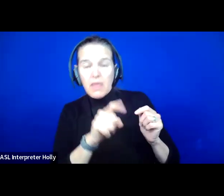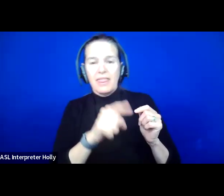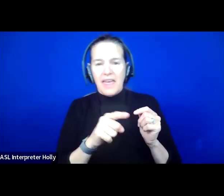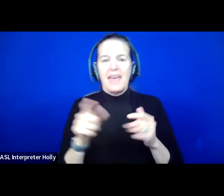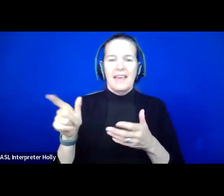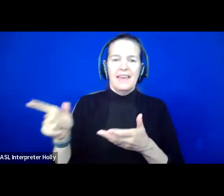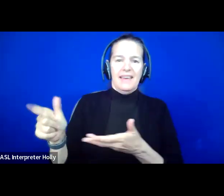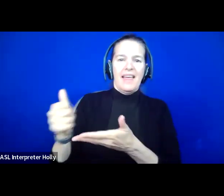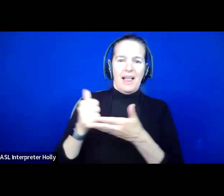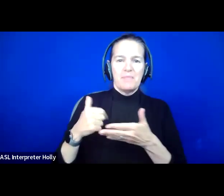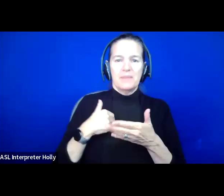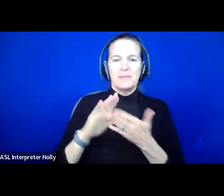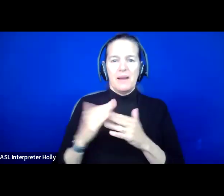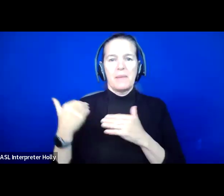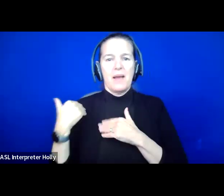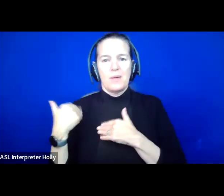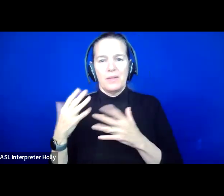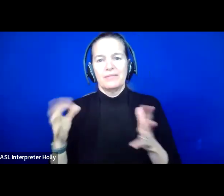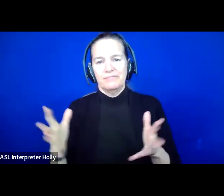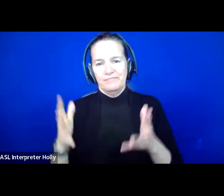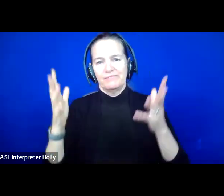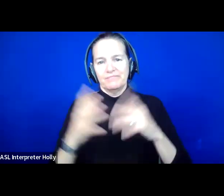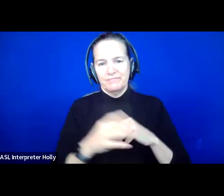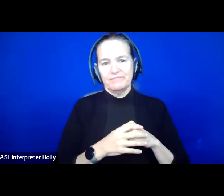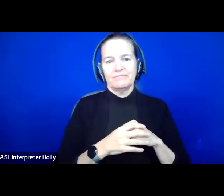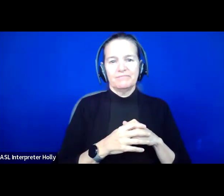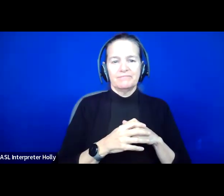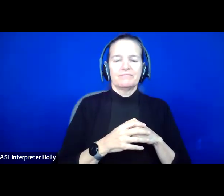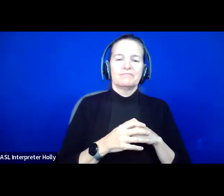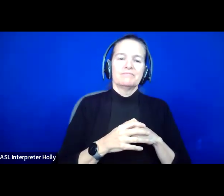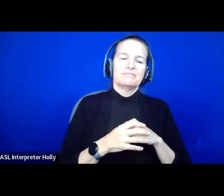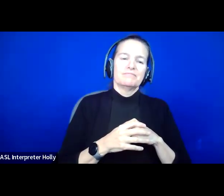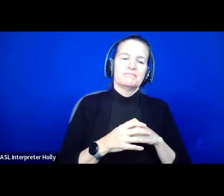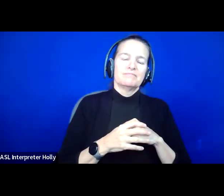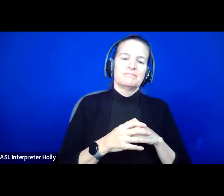accountable, which helps push you forward in your entrepreneurship journey.